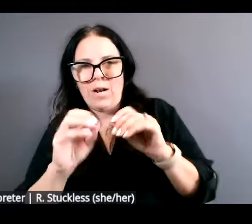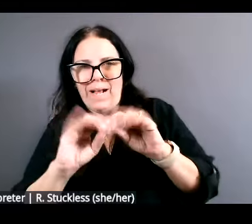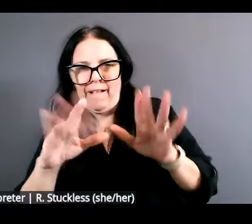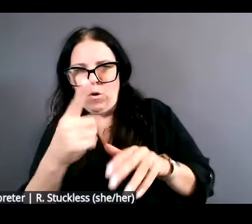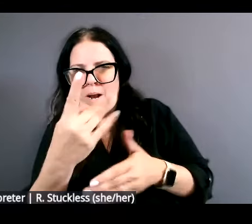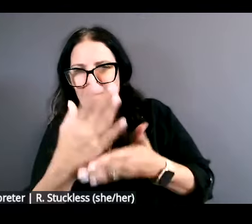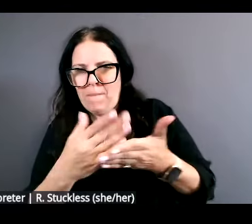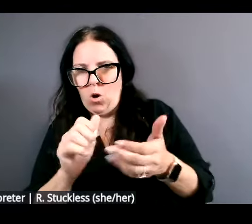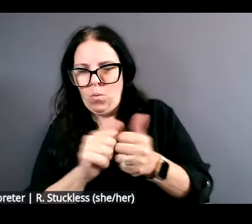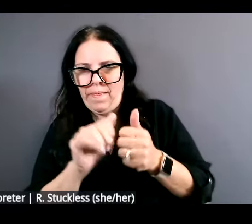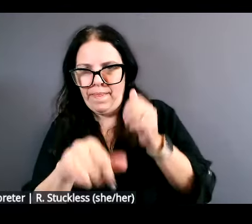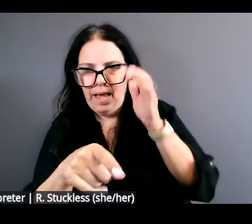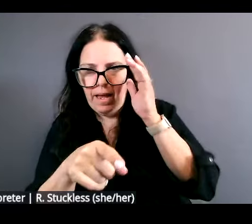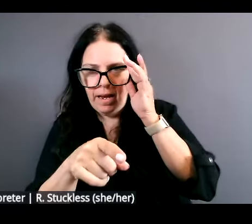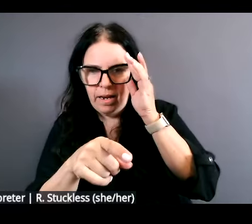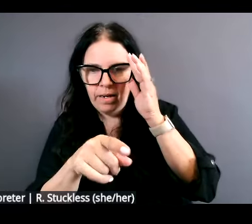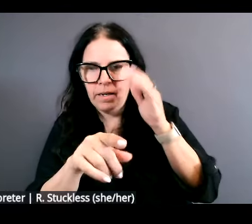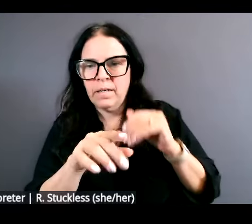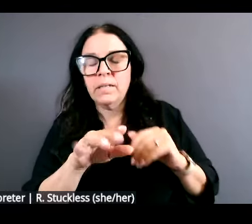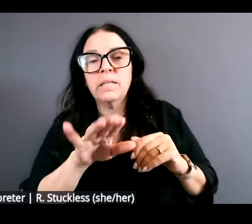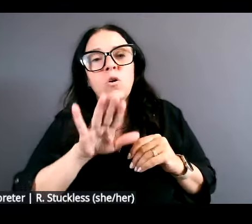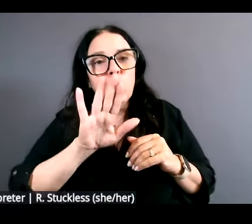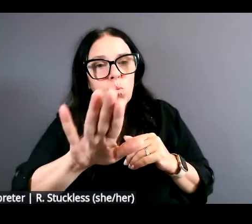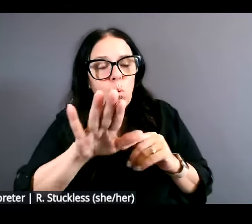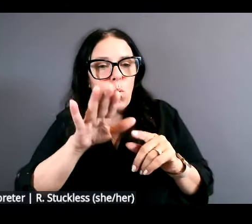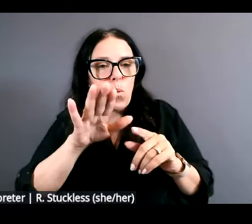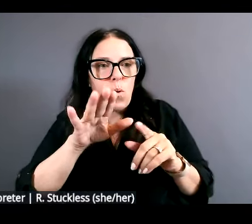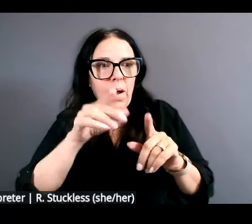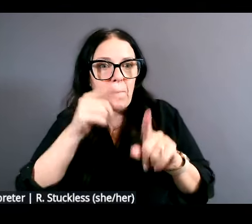what you're getting at with the other circulators. So